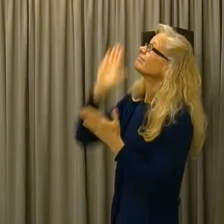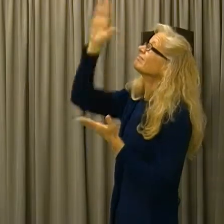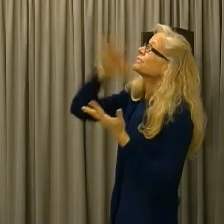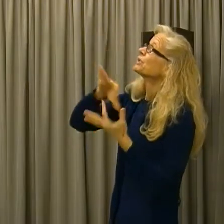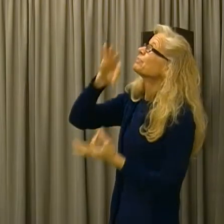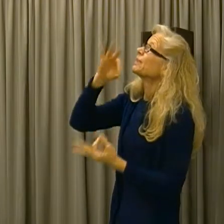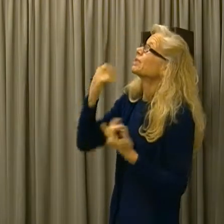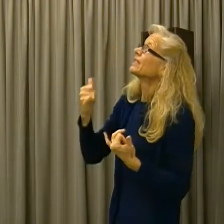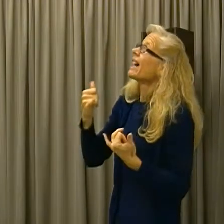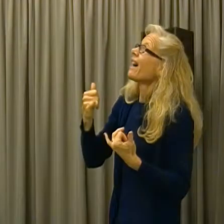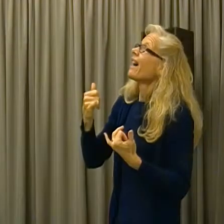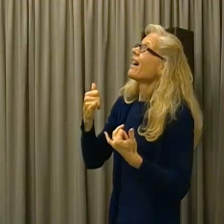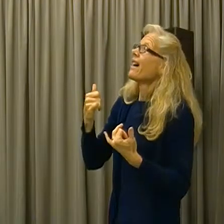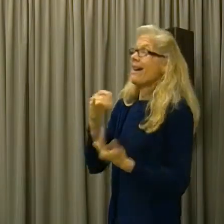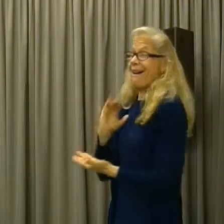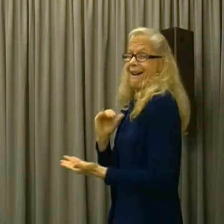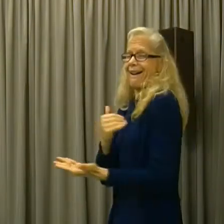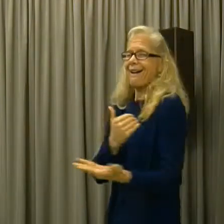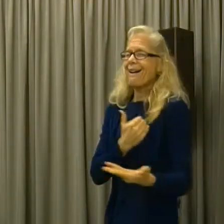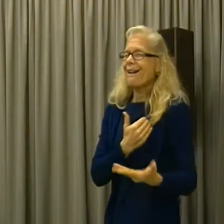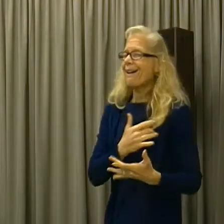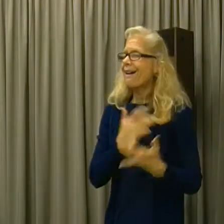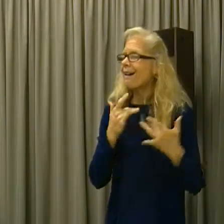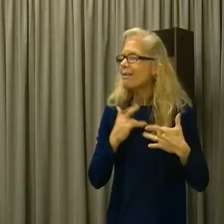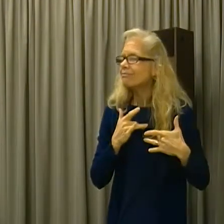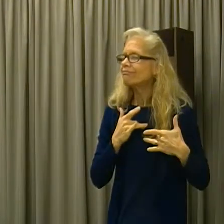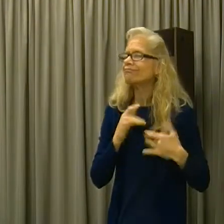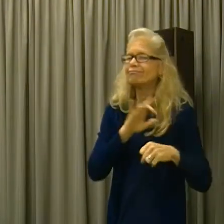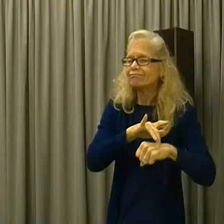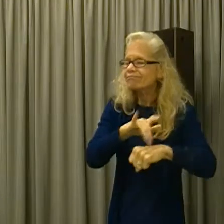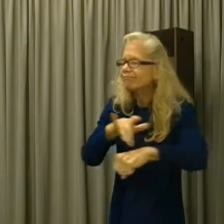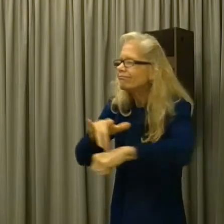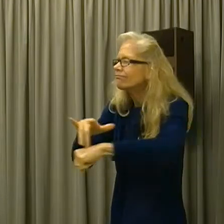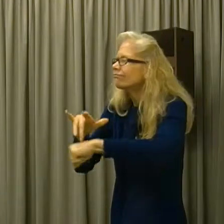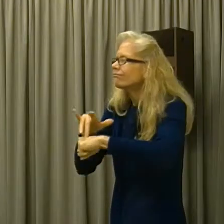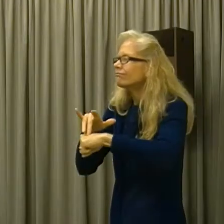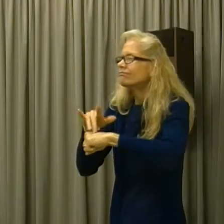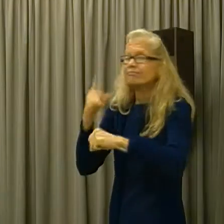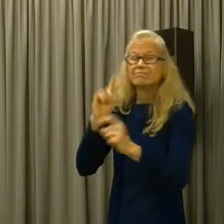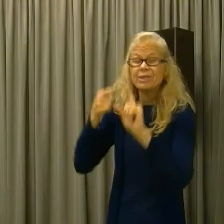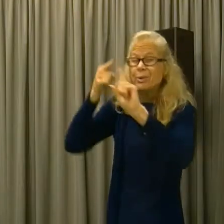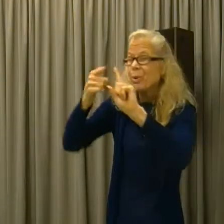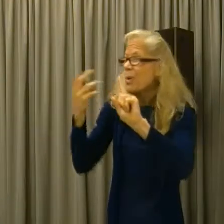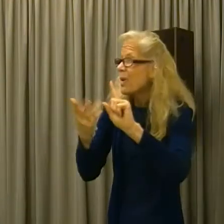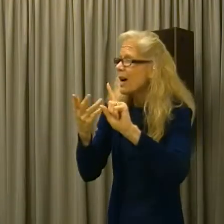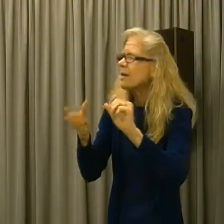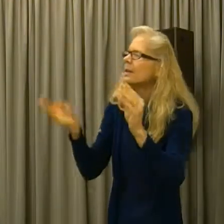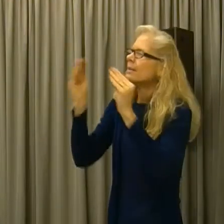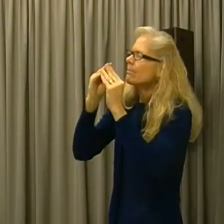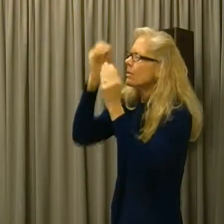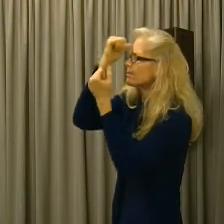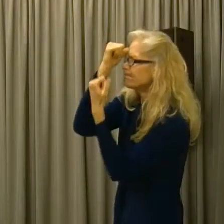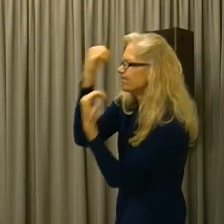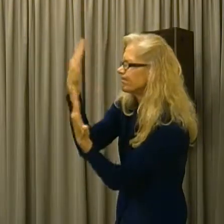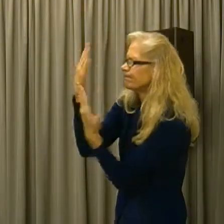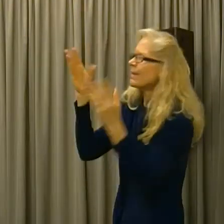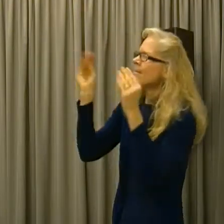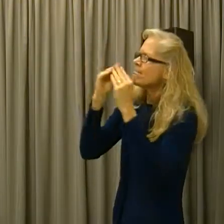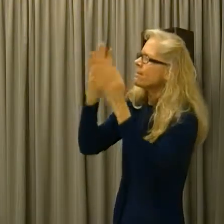walk closely with thee. Father, do help us in these things, we pray. We ask it in Jesus' name for